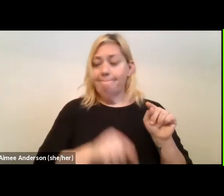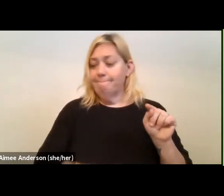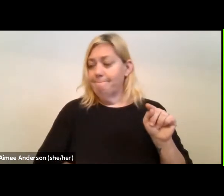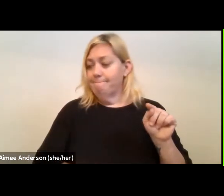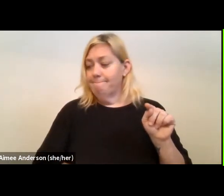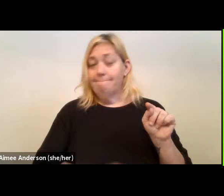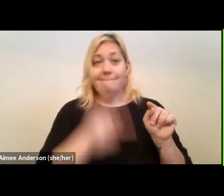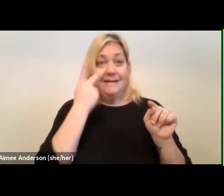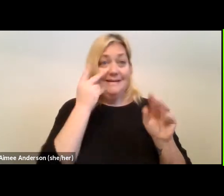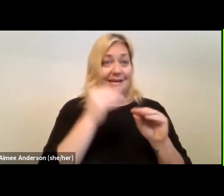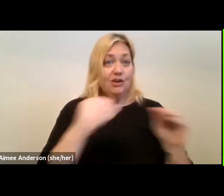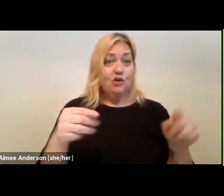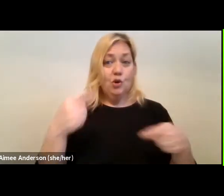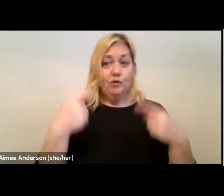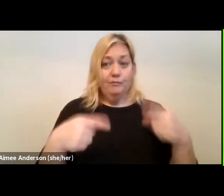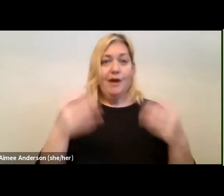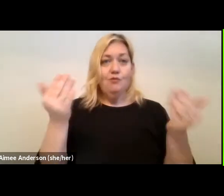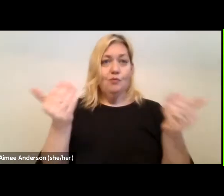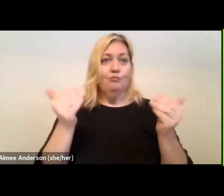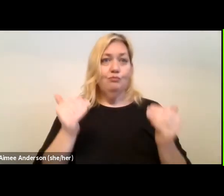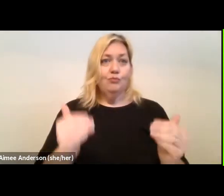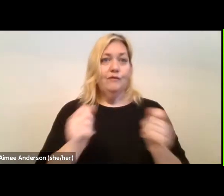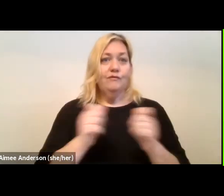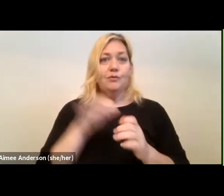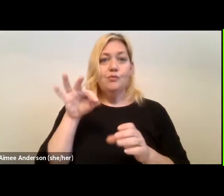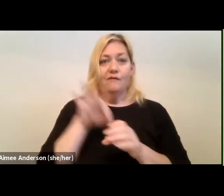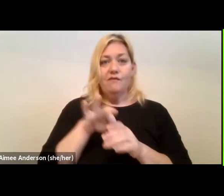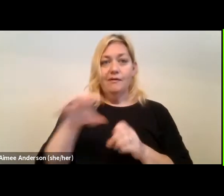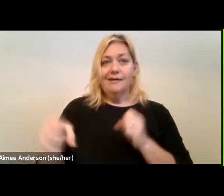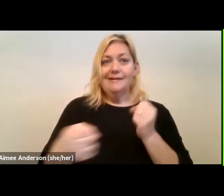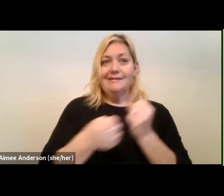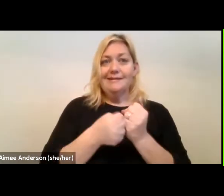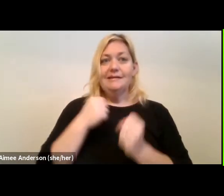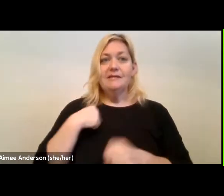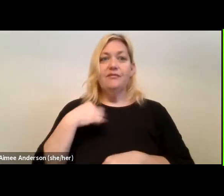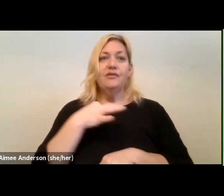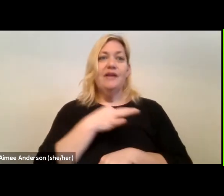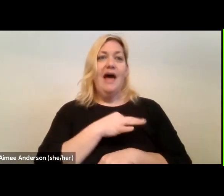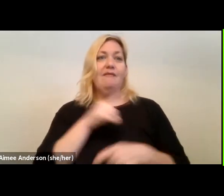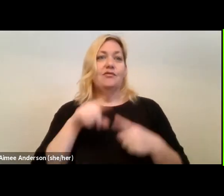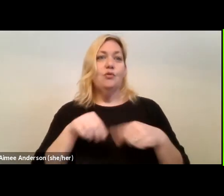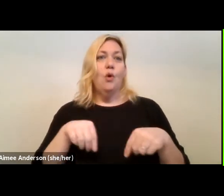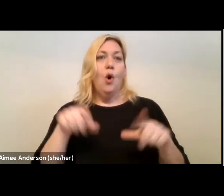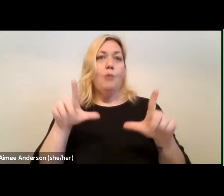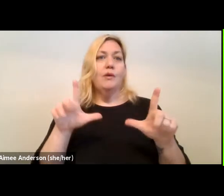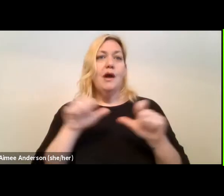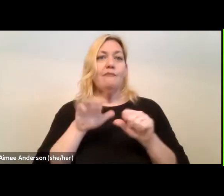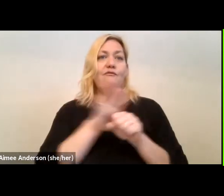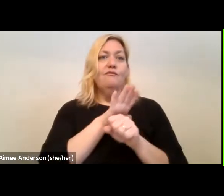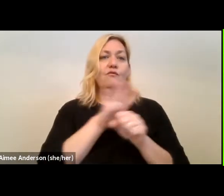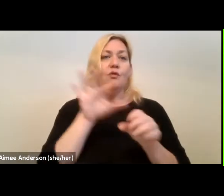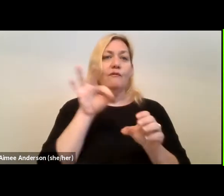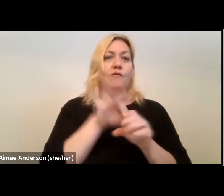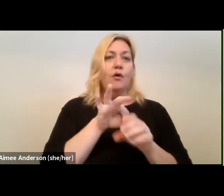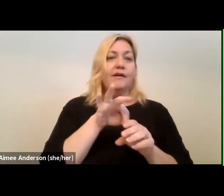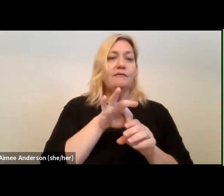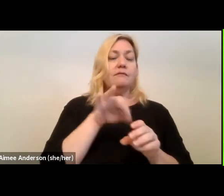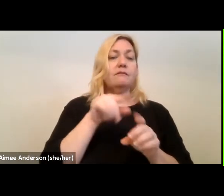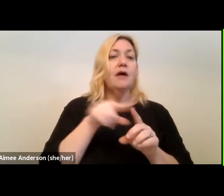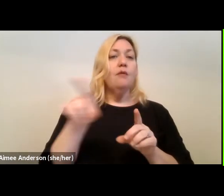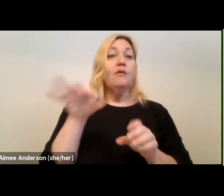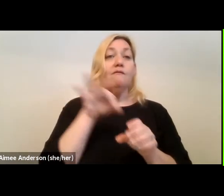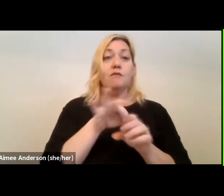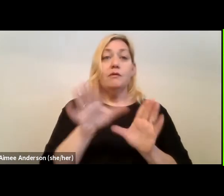Seeing no debate, we will move to a vote. If I could get the assistance of staff to open up poll voting. And again, we are voting on